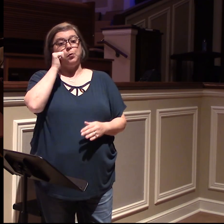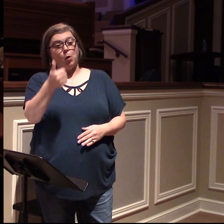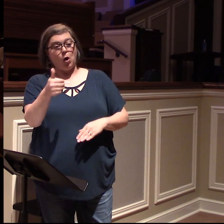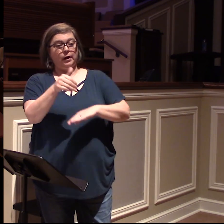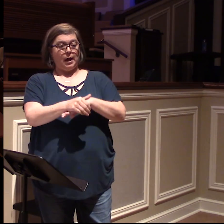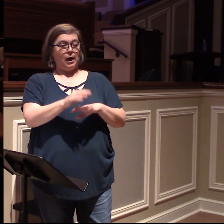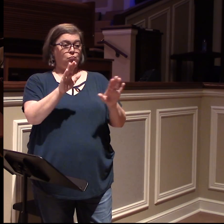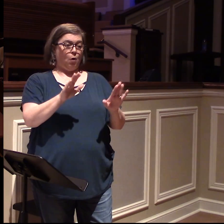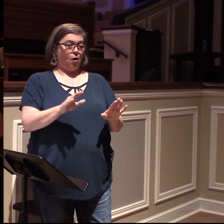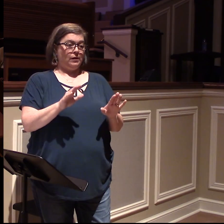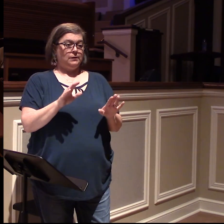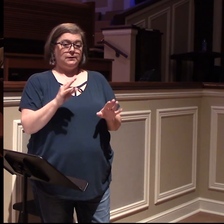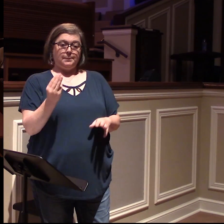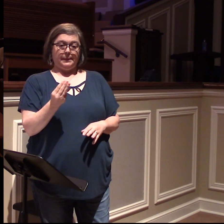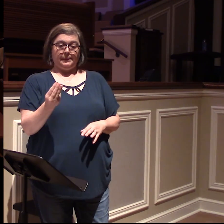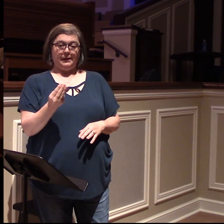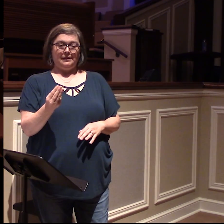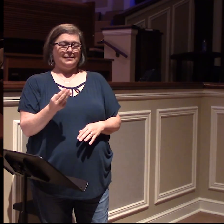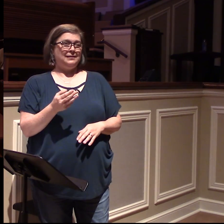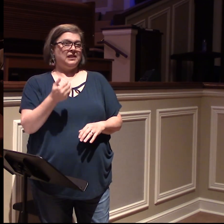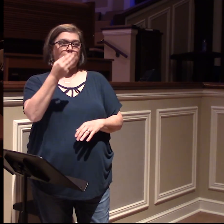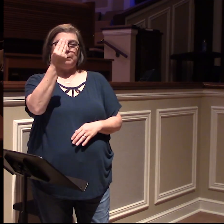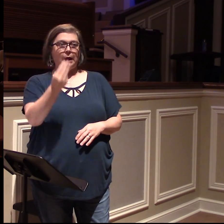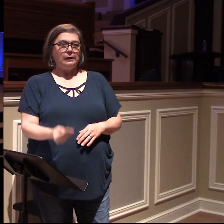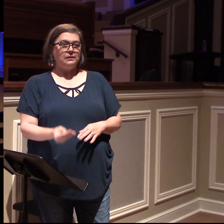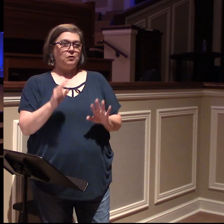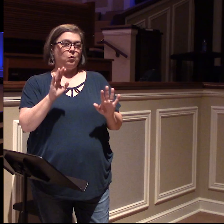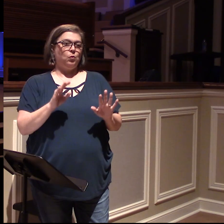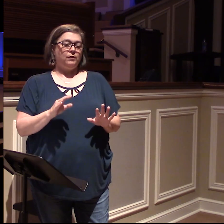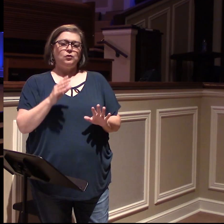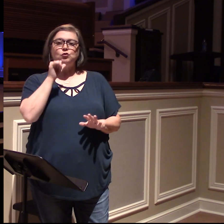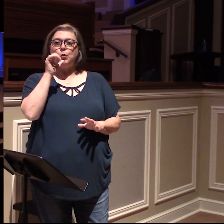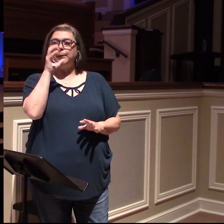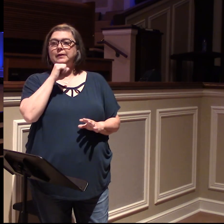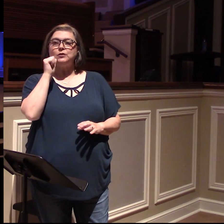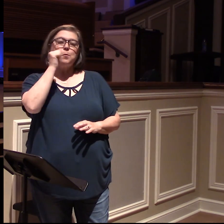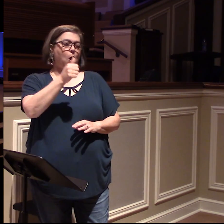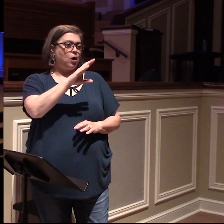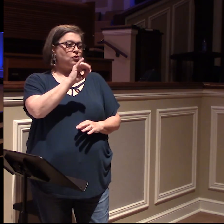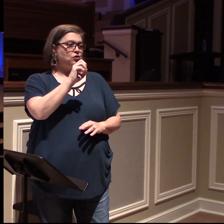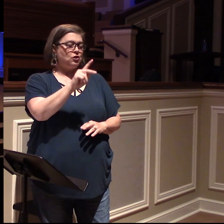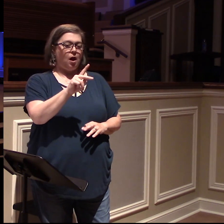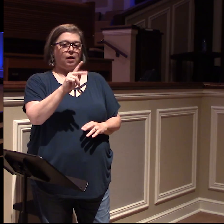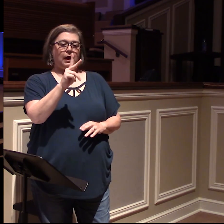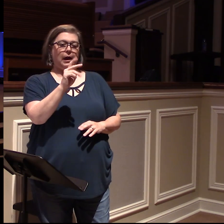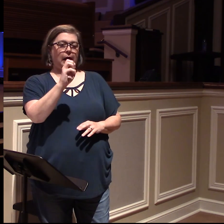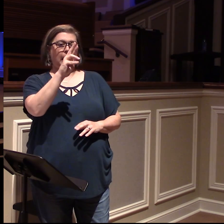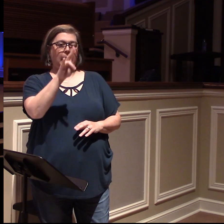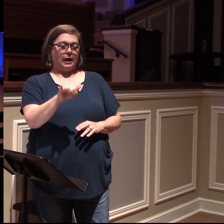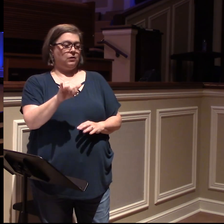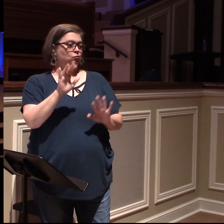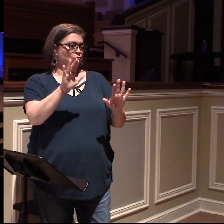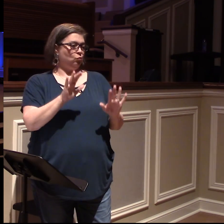hear Dr. Chuck Kelly. Every Monday night has been so fantastic. You don't want to miss it, all right? Chuck is an incredible biblical communicator,